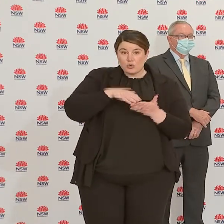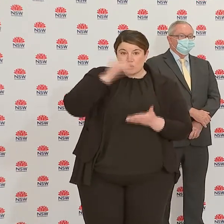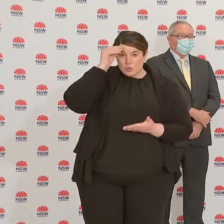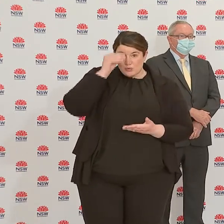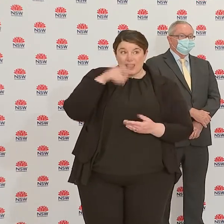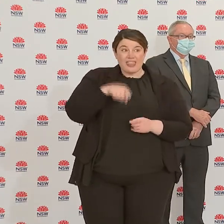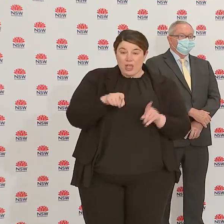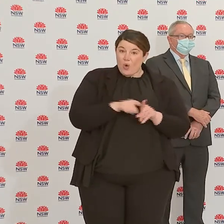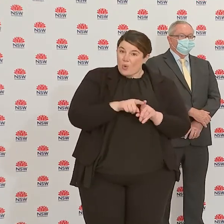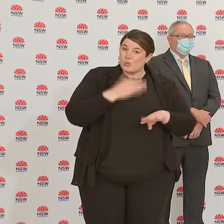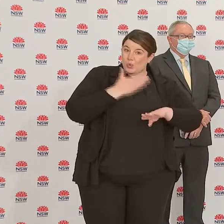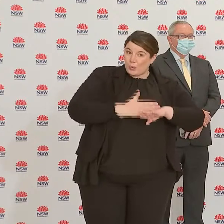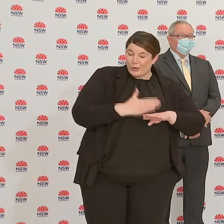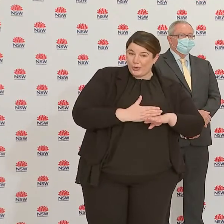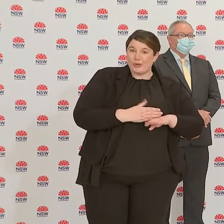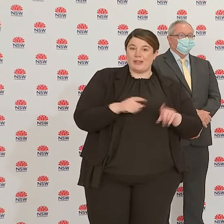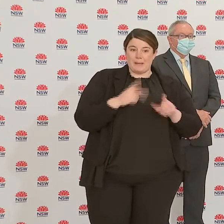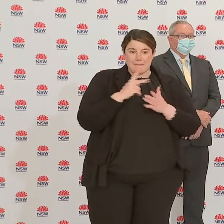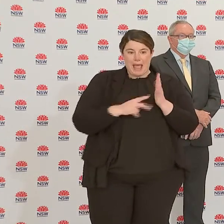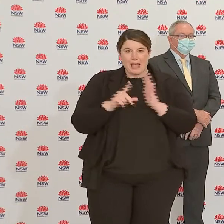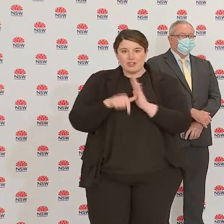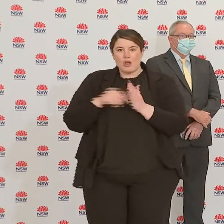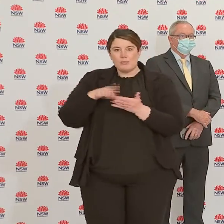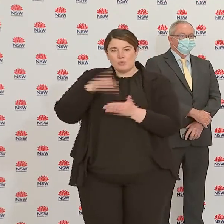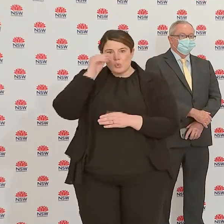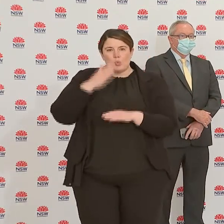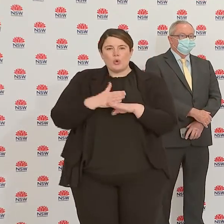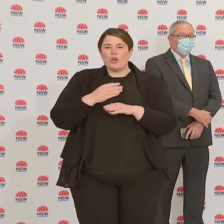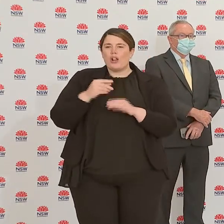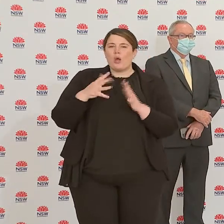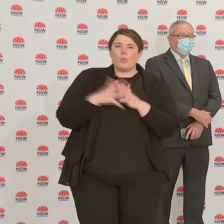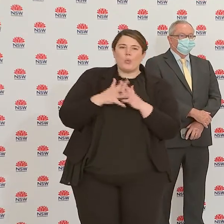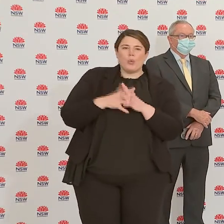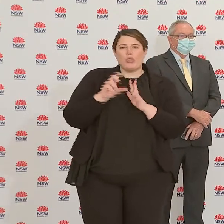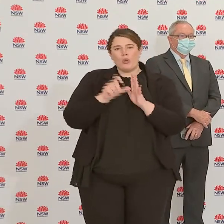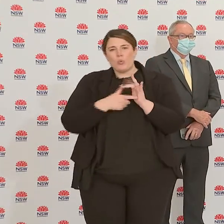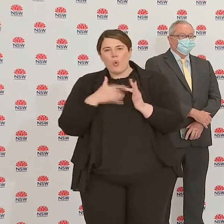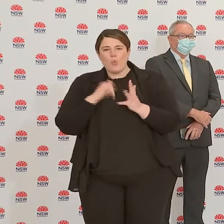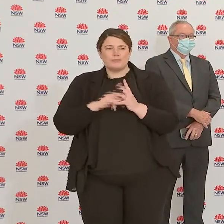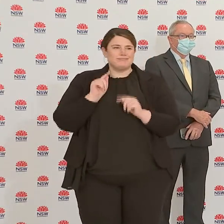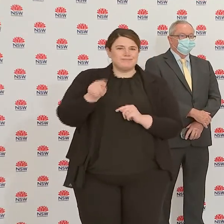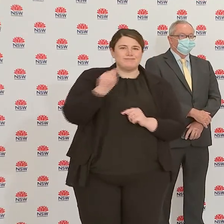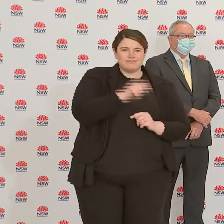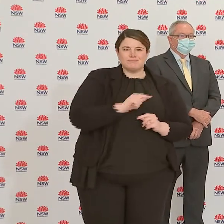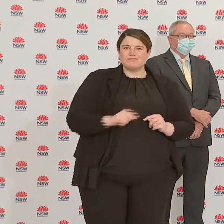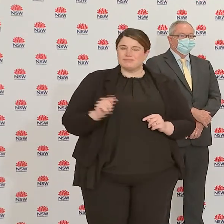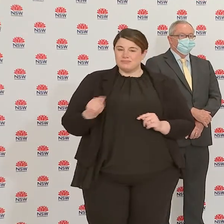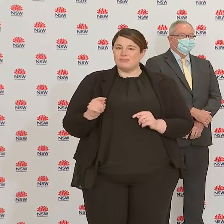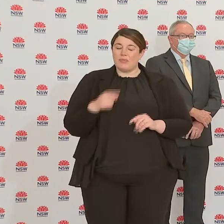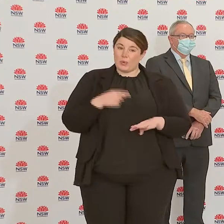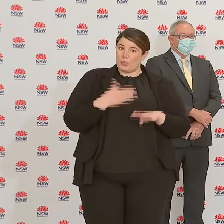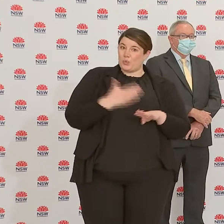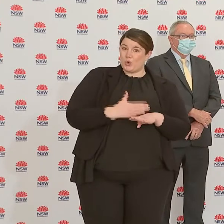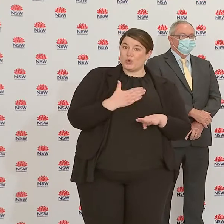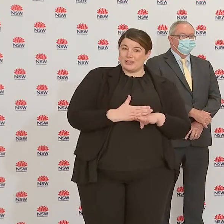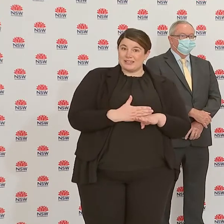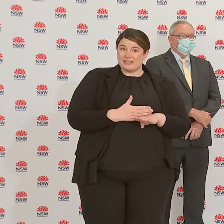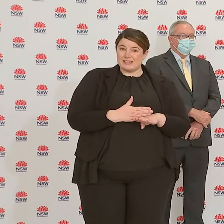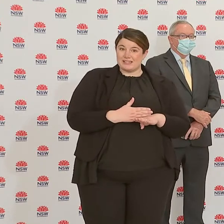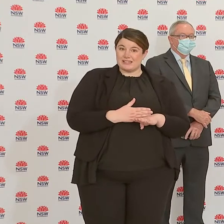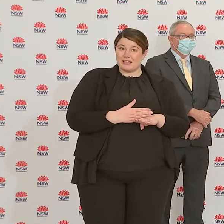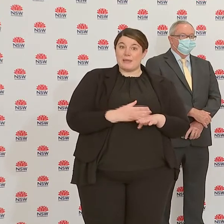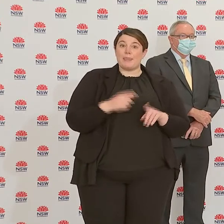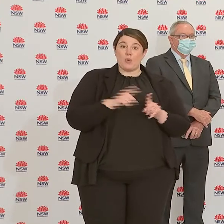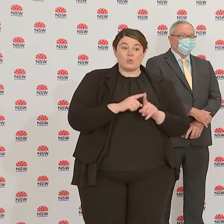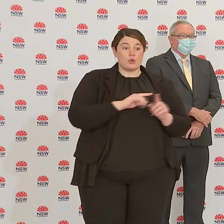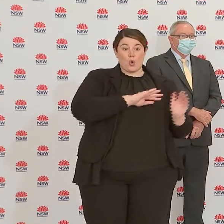workers. They're often got part-time jobs in supermarkets and other things. they are workers. And they also bridge